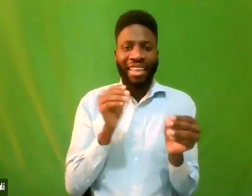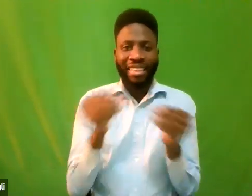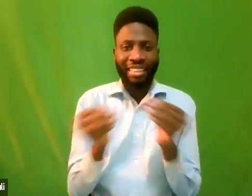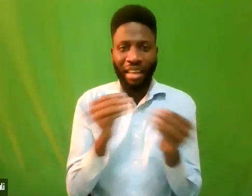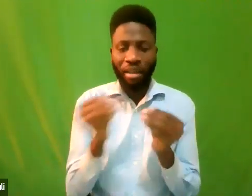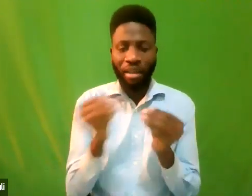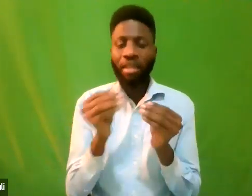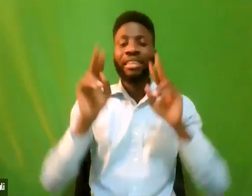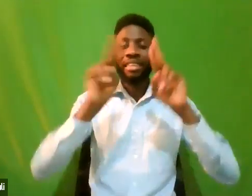leadership?